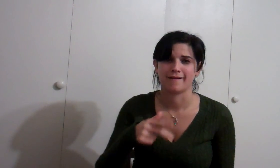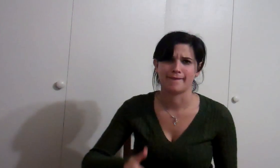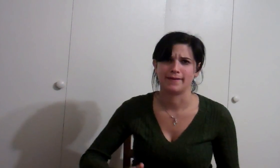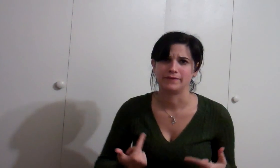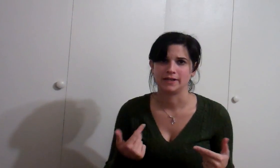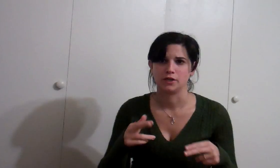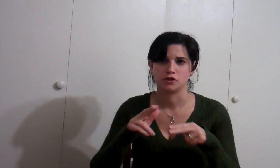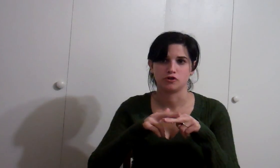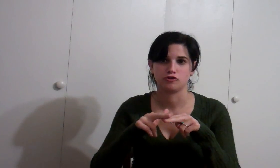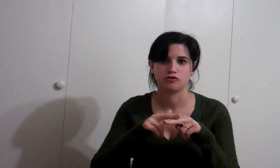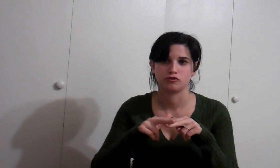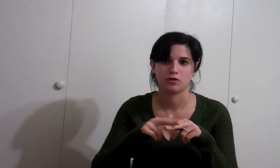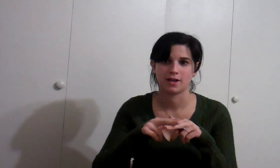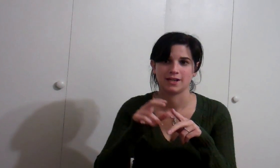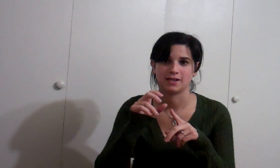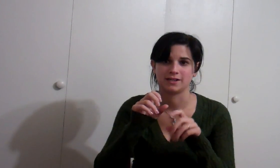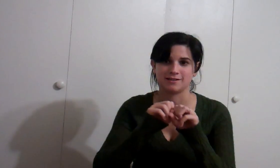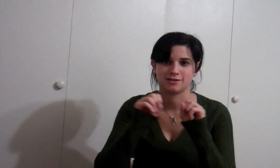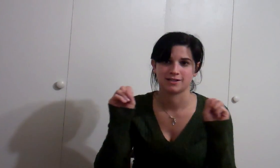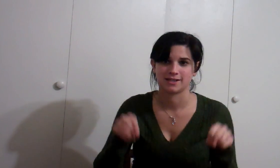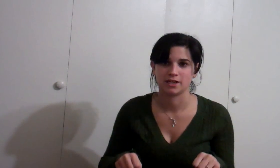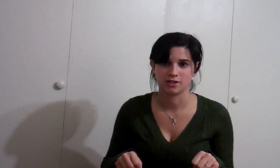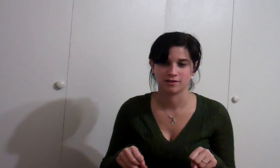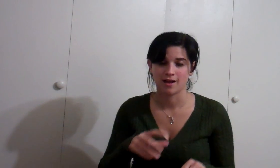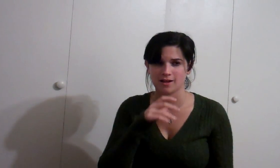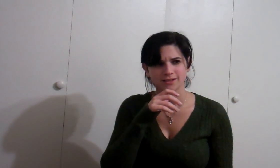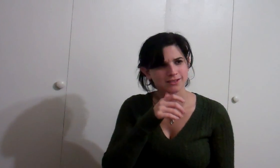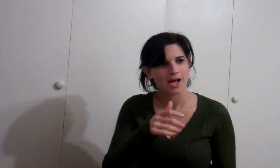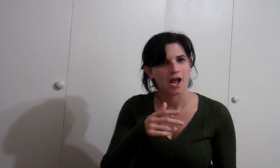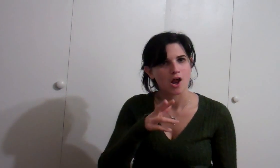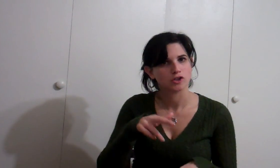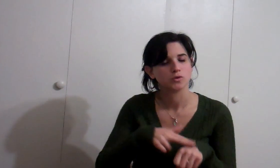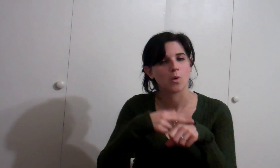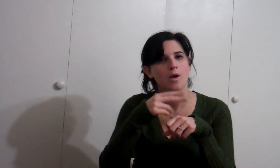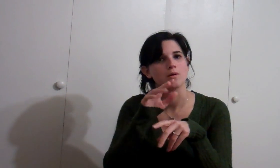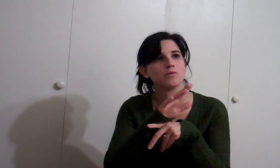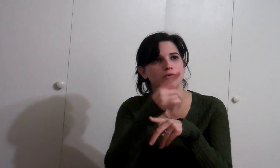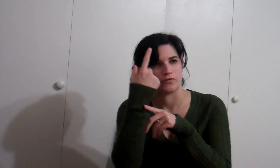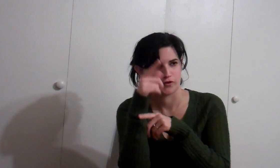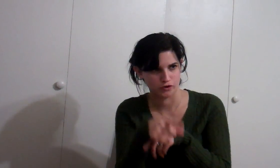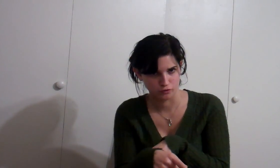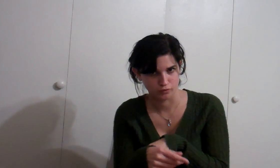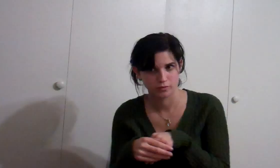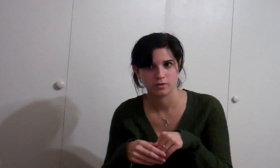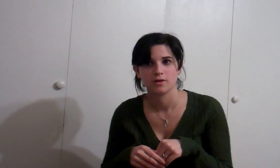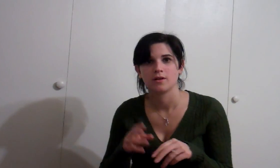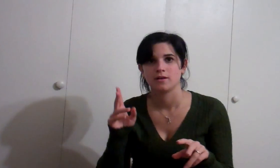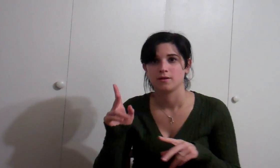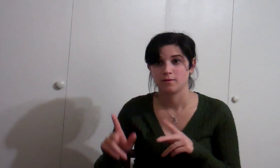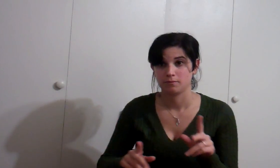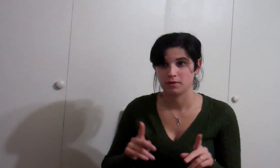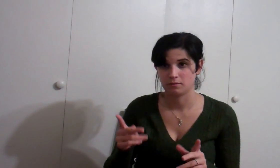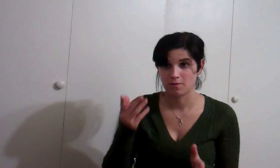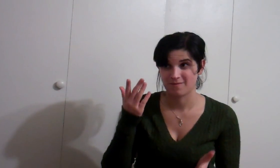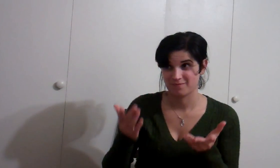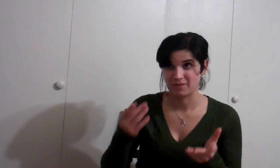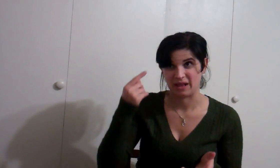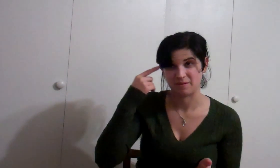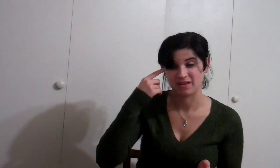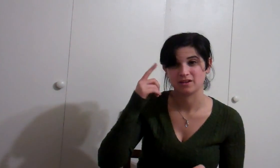movie I think most people are used to seeing from you. It's your, I guess people would think it's your first family-friendly film. Well, it